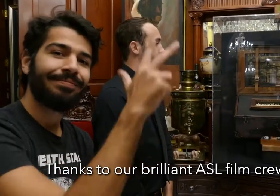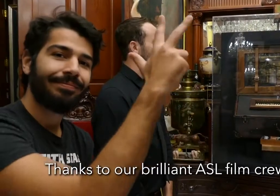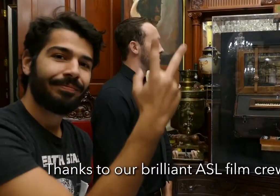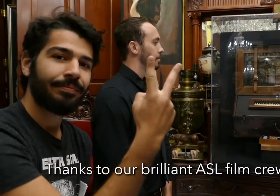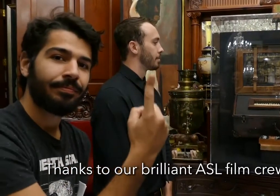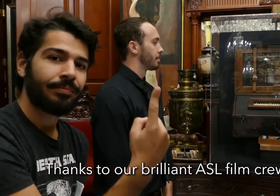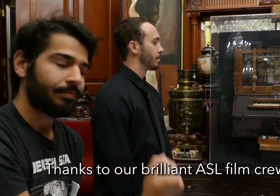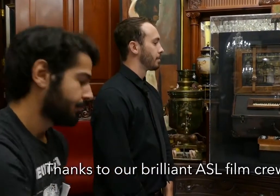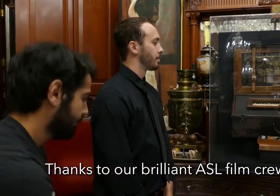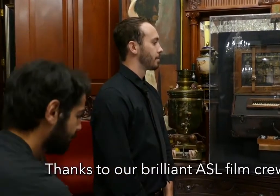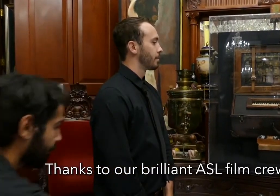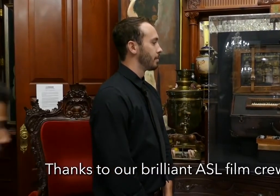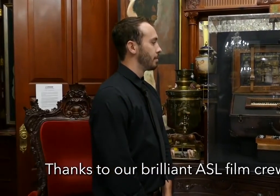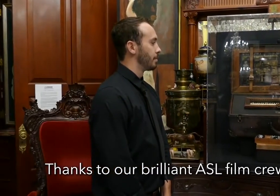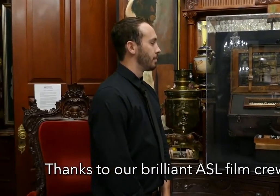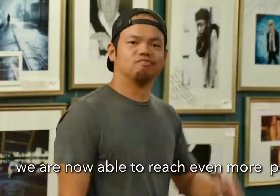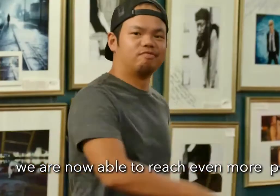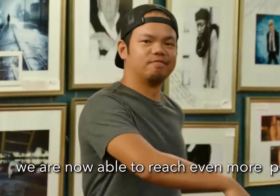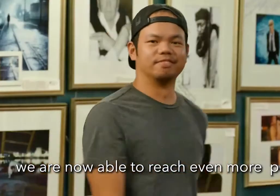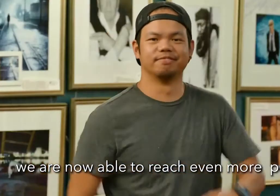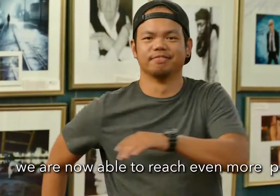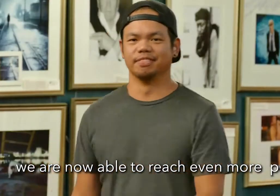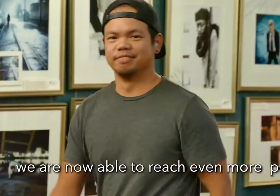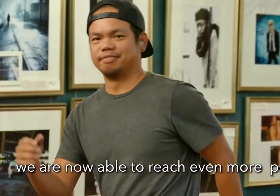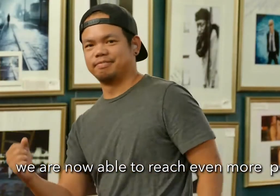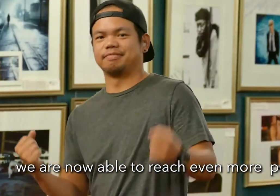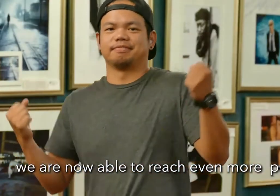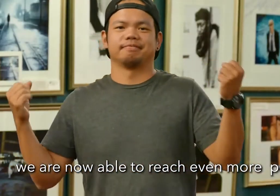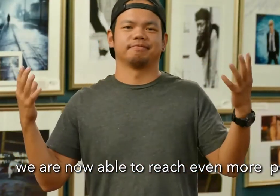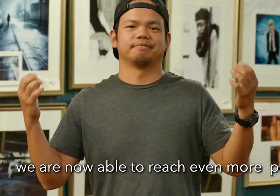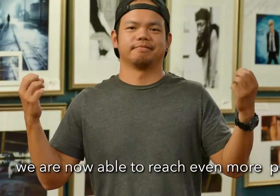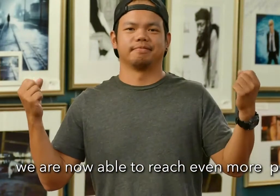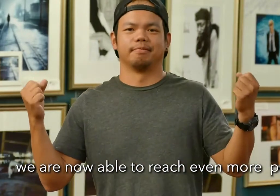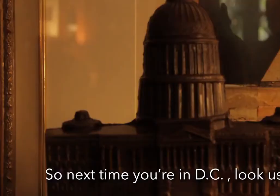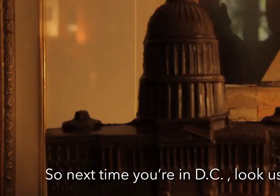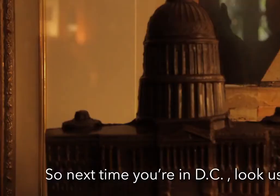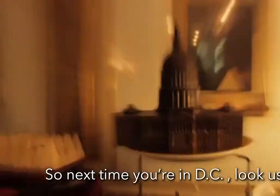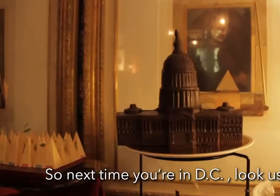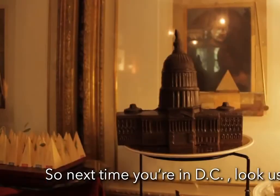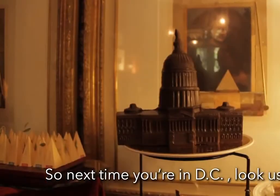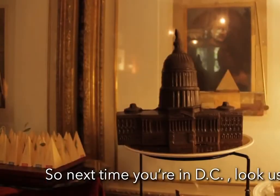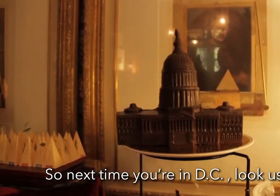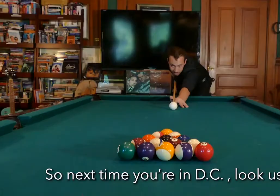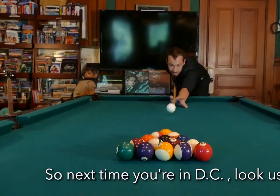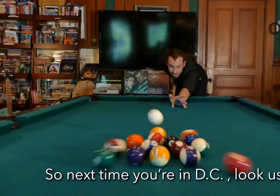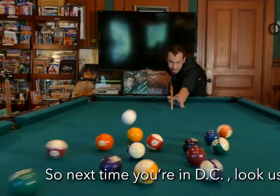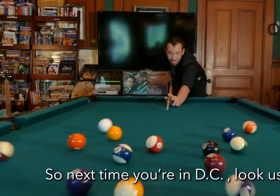Thanks to our brilliant ASL film crew, we are now able to reach even more people. So next time you are in DC, look us